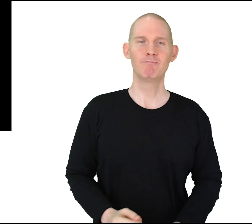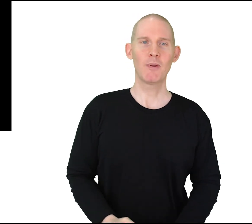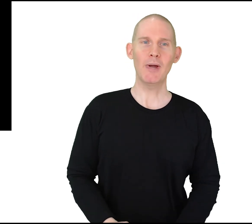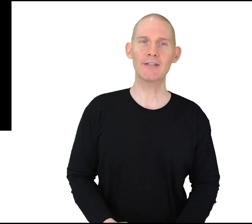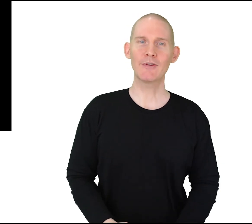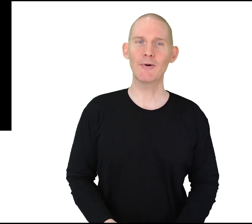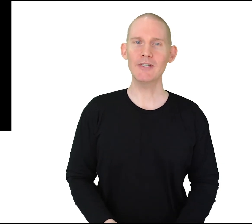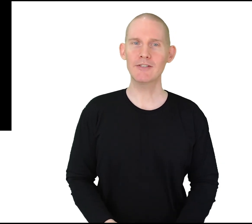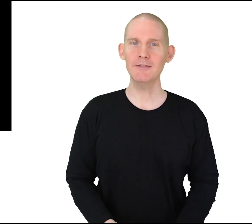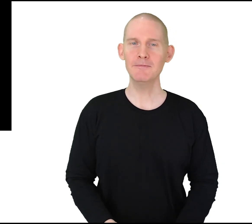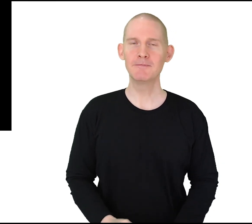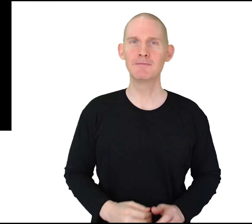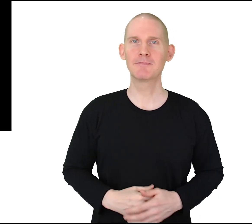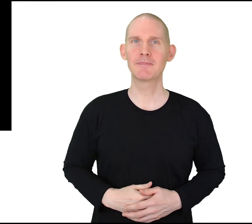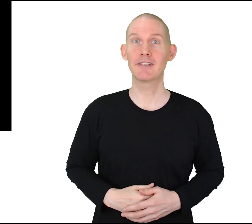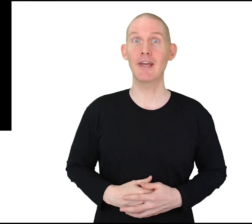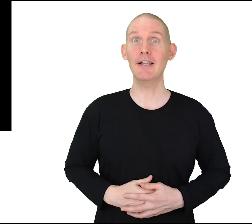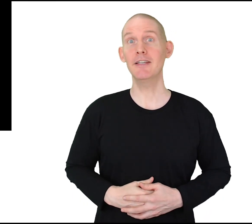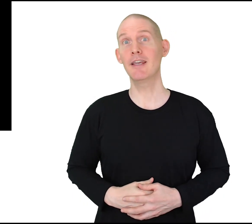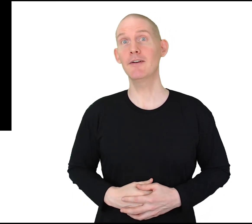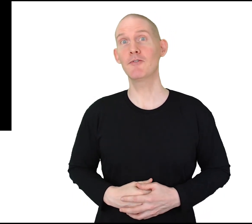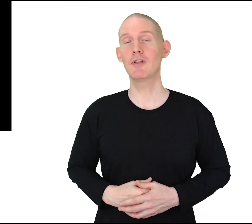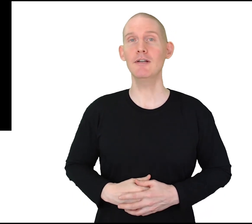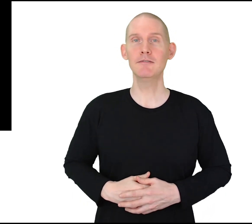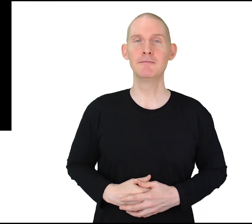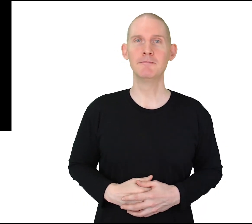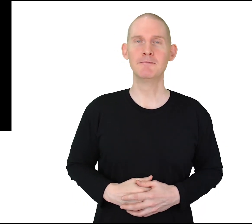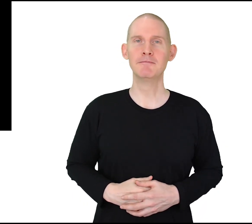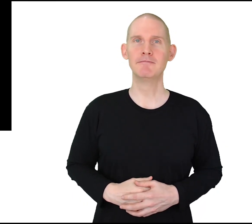Back to the question. Sally again over there.